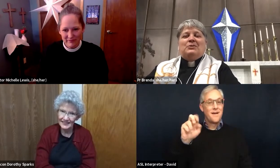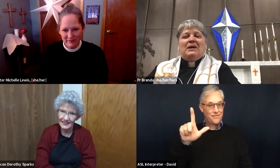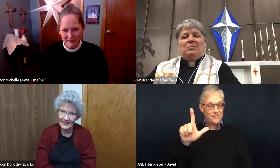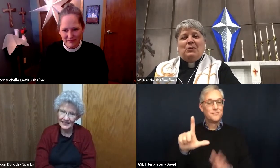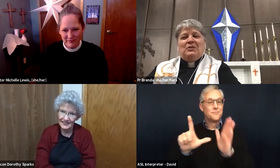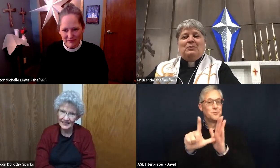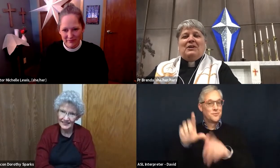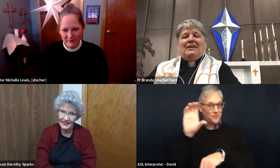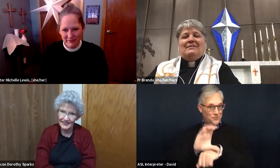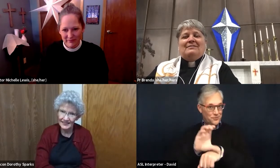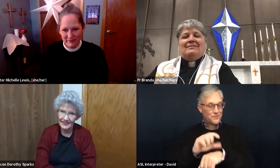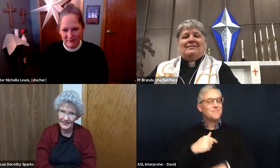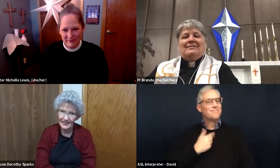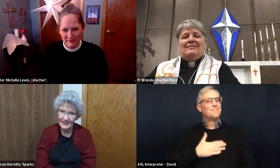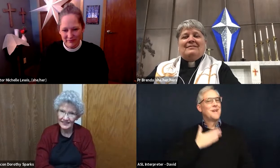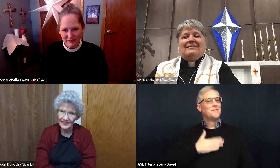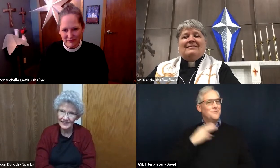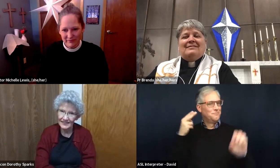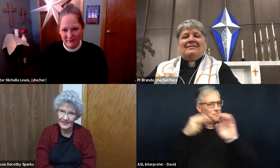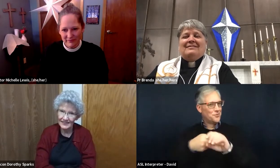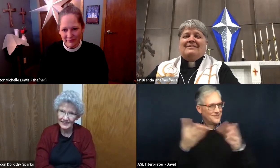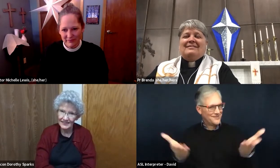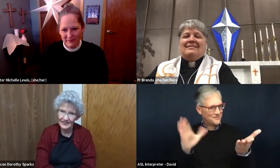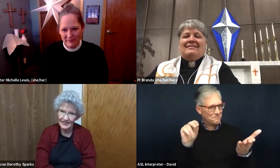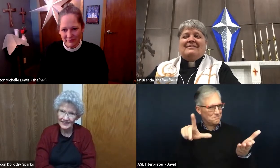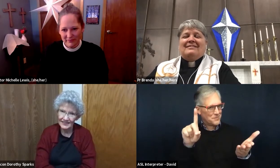joining you at Bold this morning.